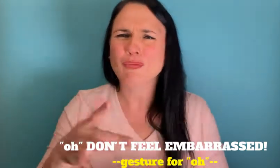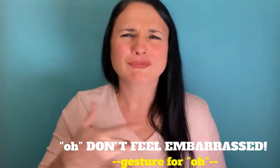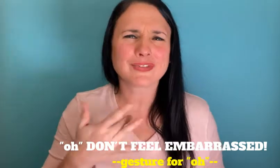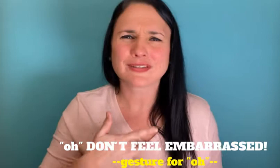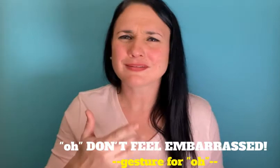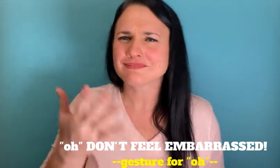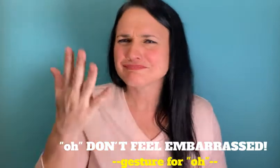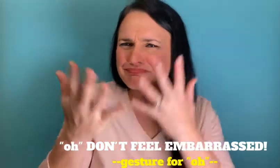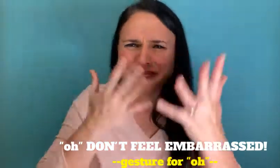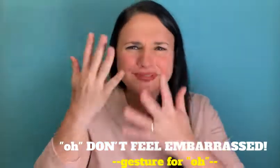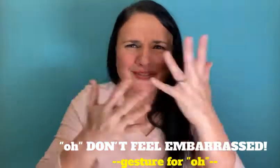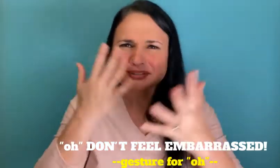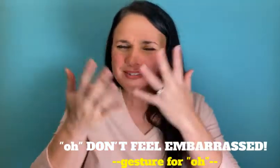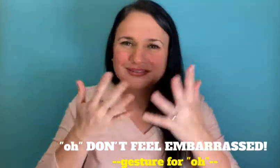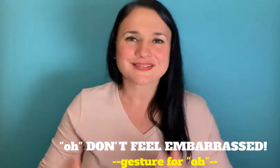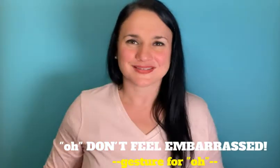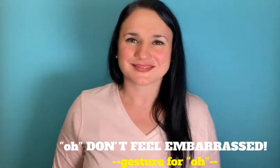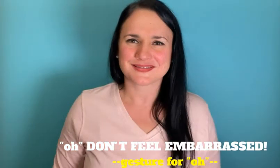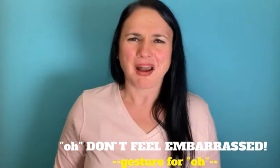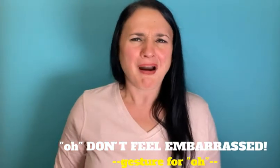Oh, don't feel embarrassed.